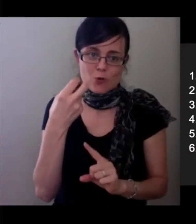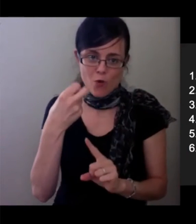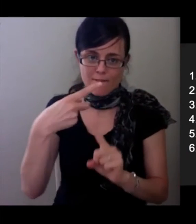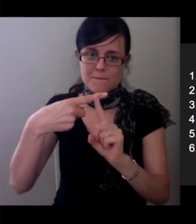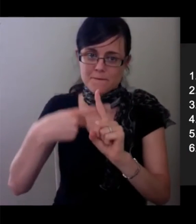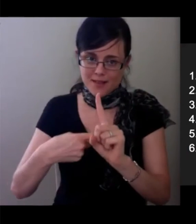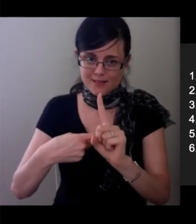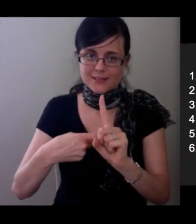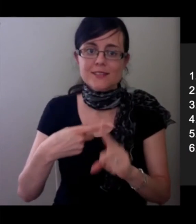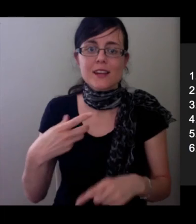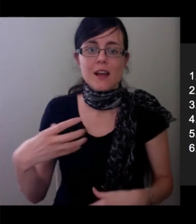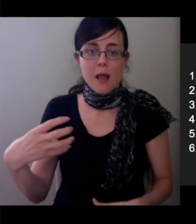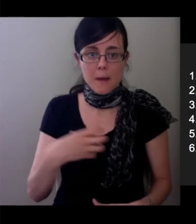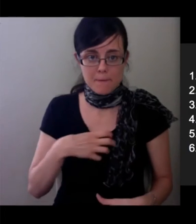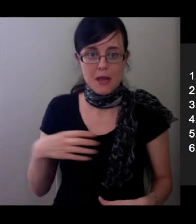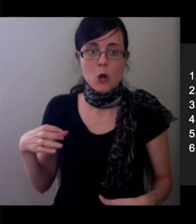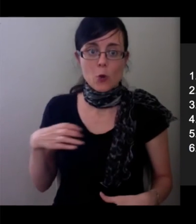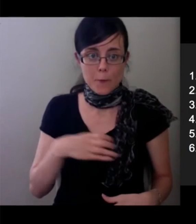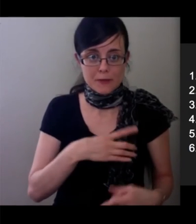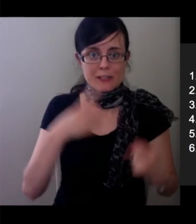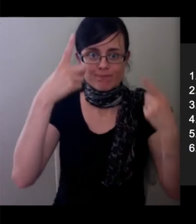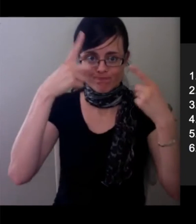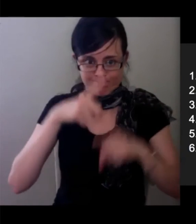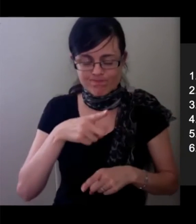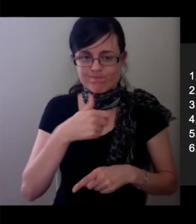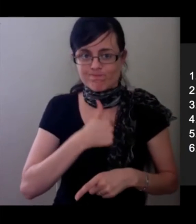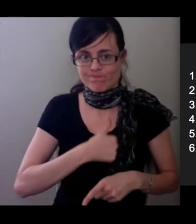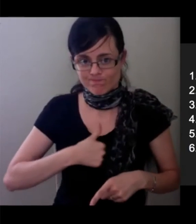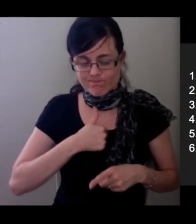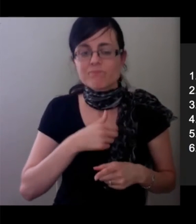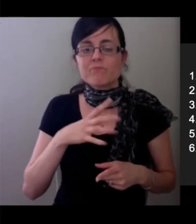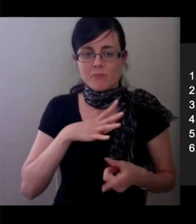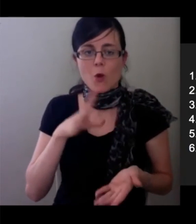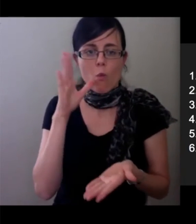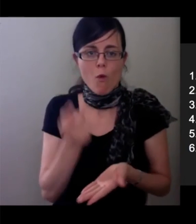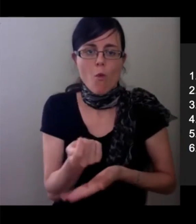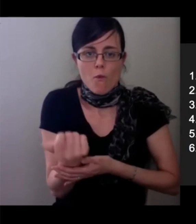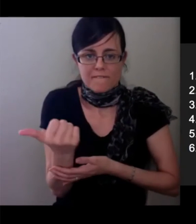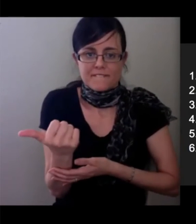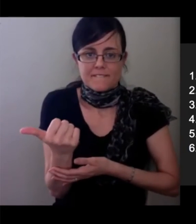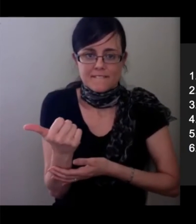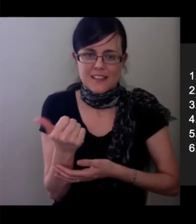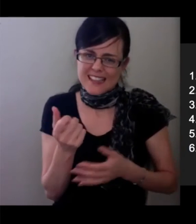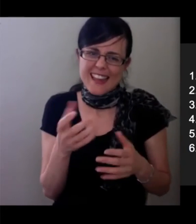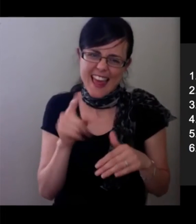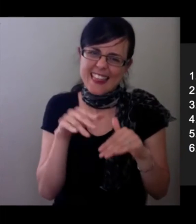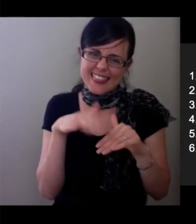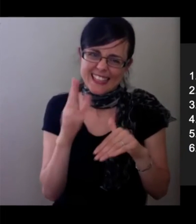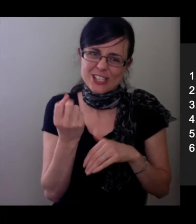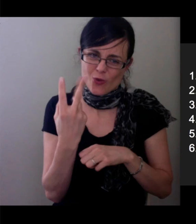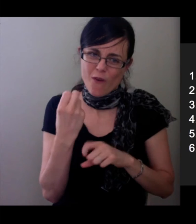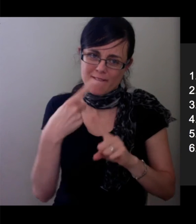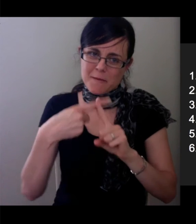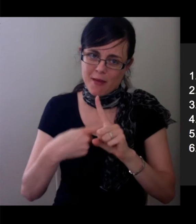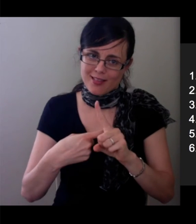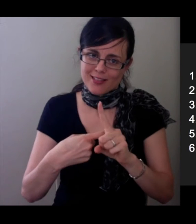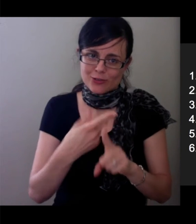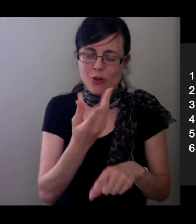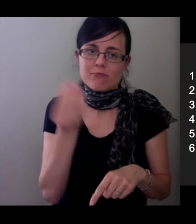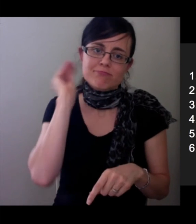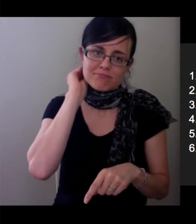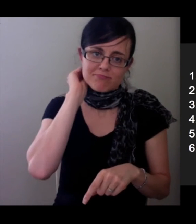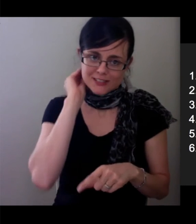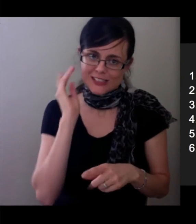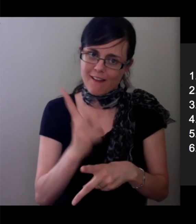only appeal to remove it after 12 months, according to Gallaudet policy. If you agree and show that you're repenting about